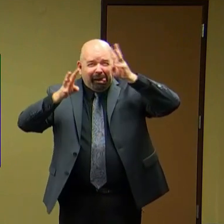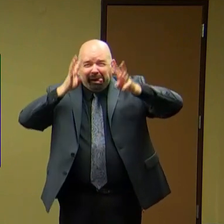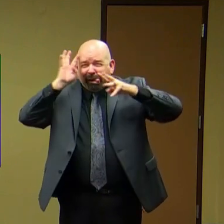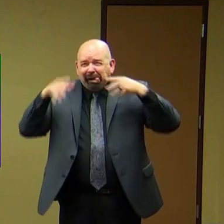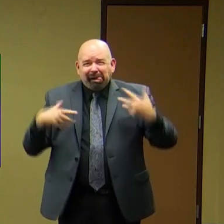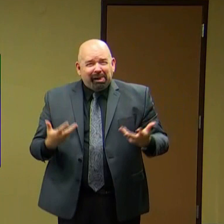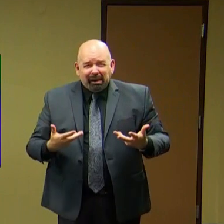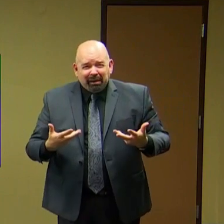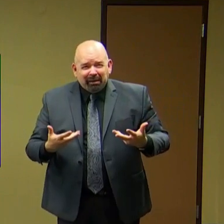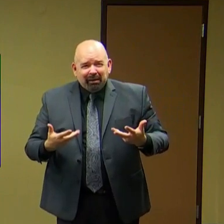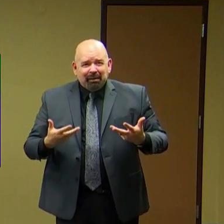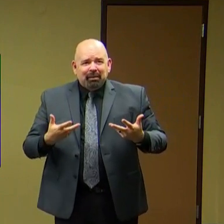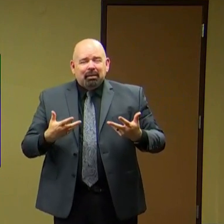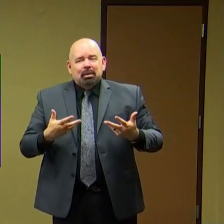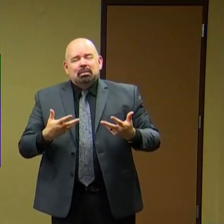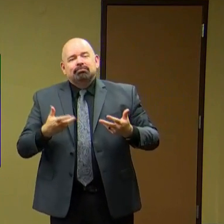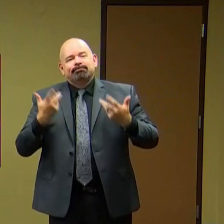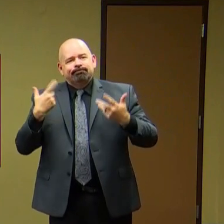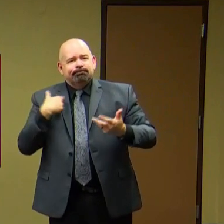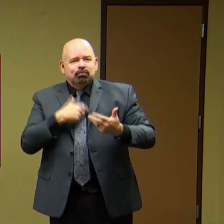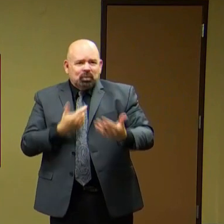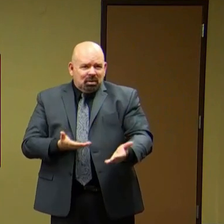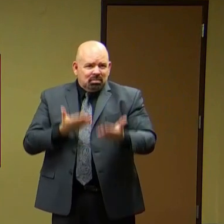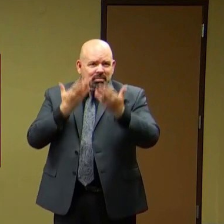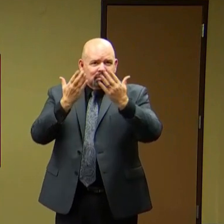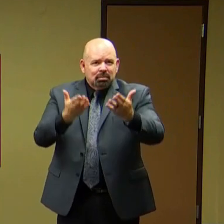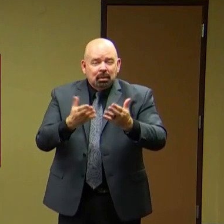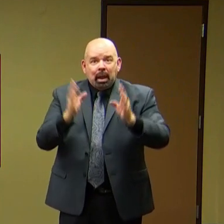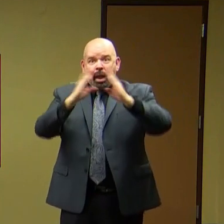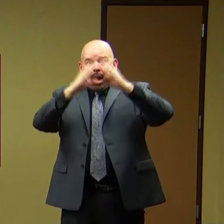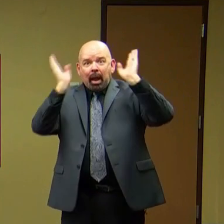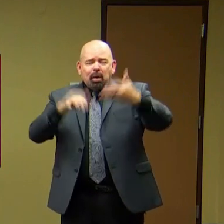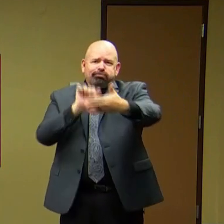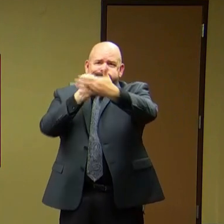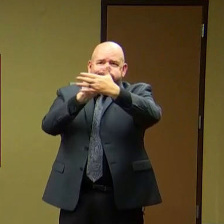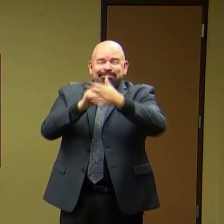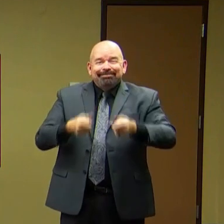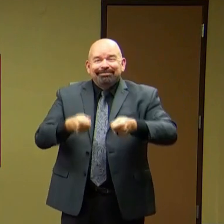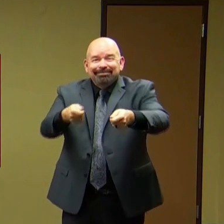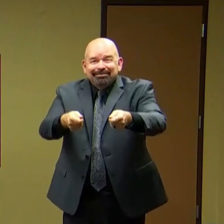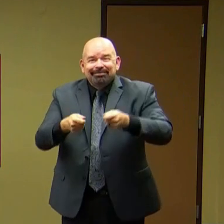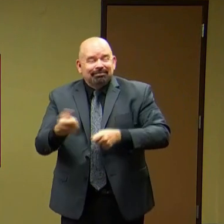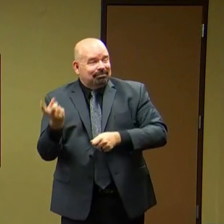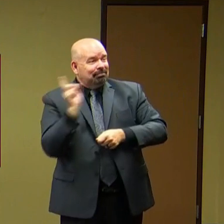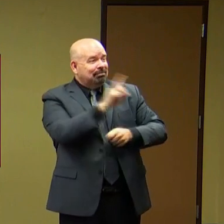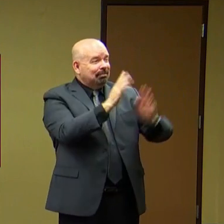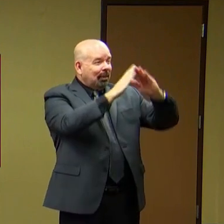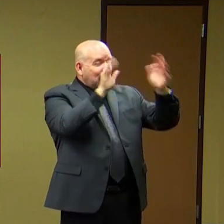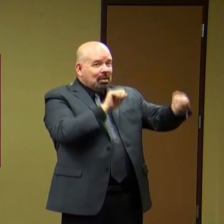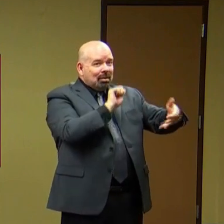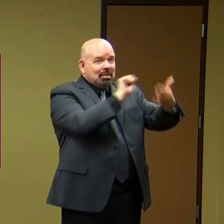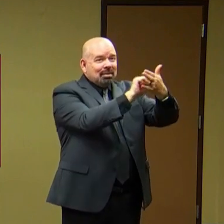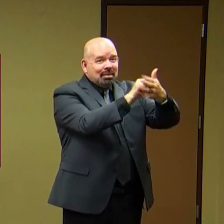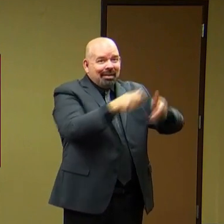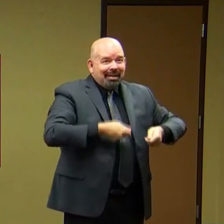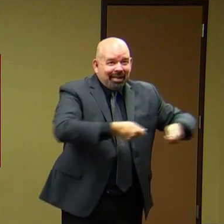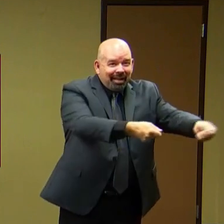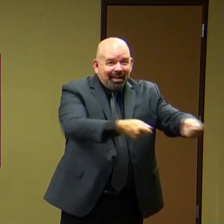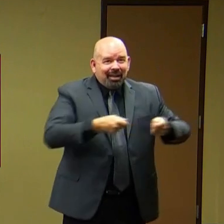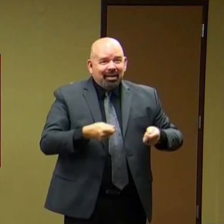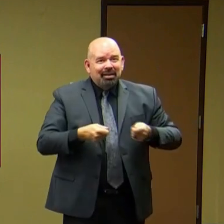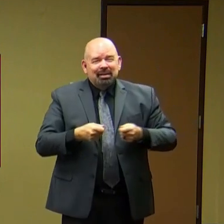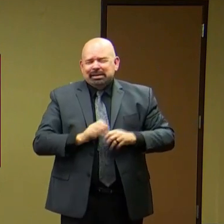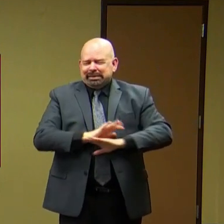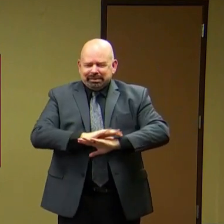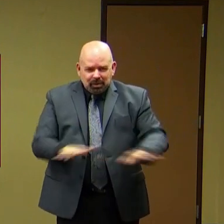staying away from trick-or-treating, because even in 1918, when they had the flu pandemic and they did so many